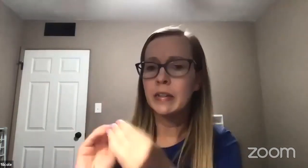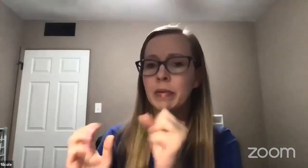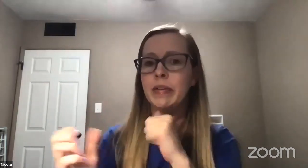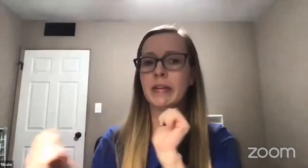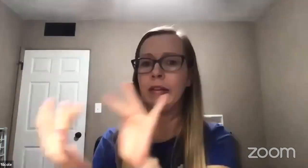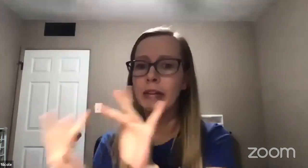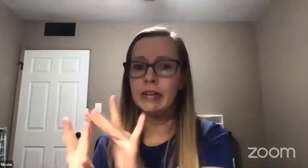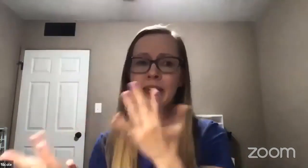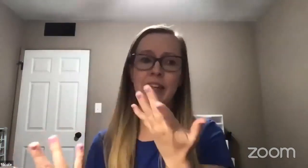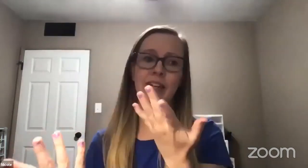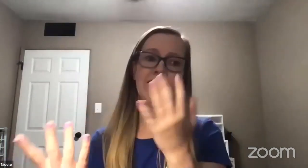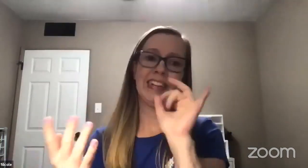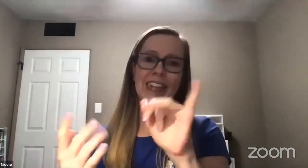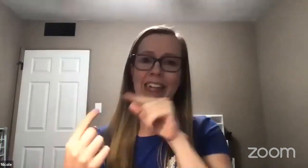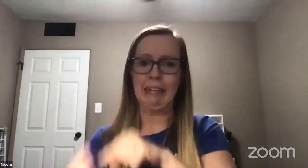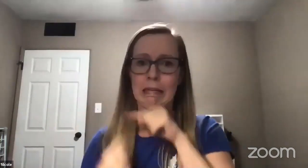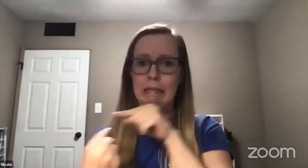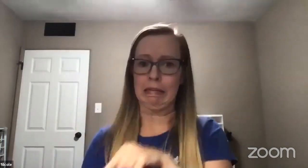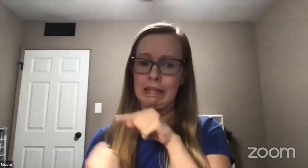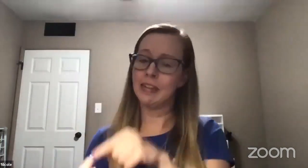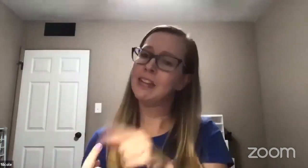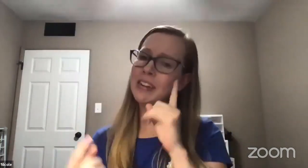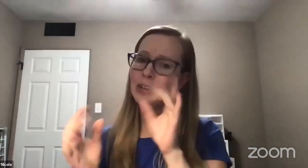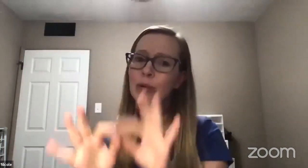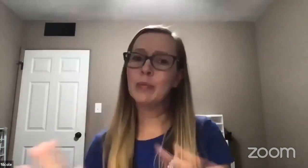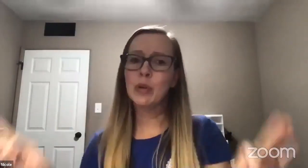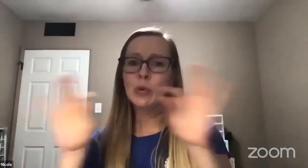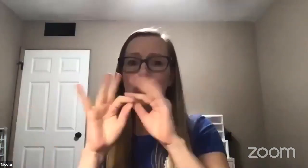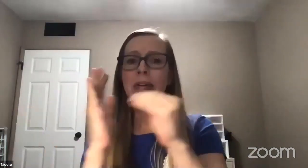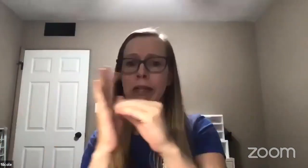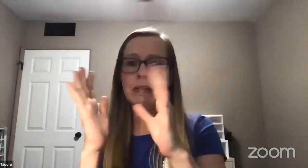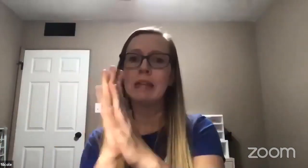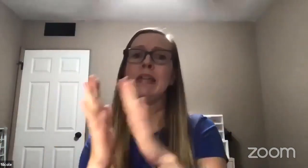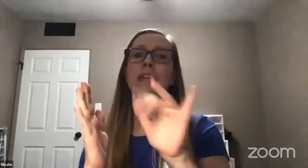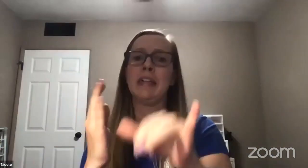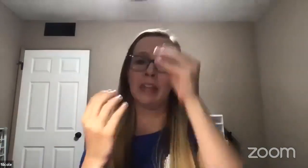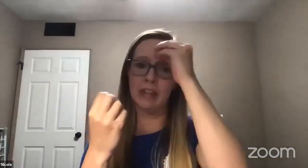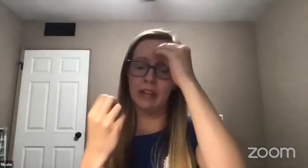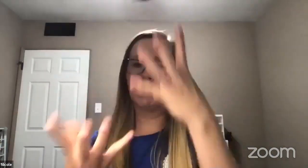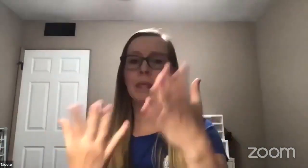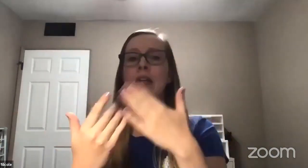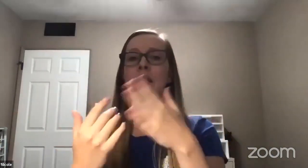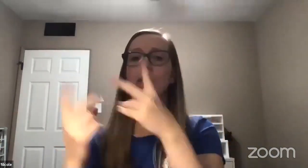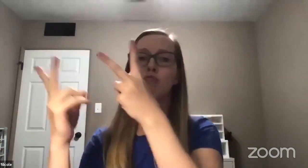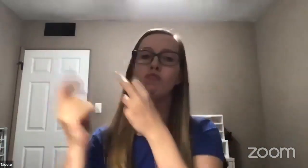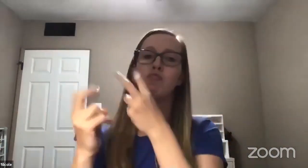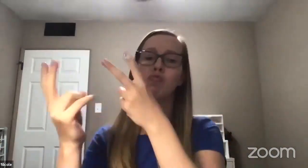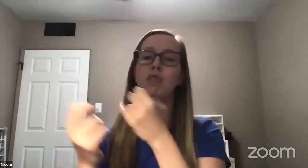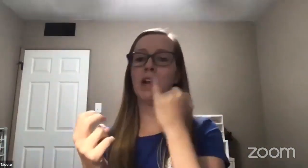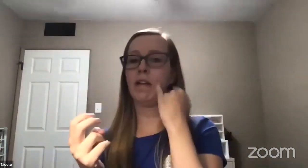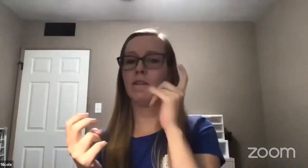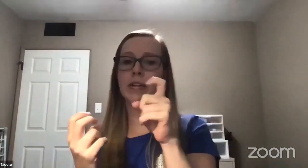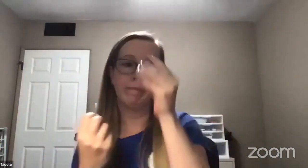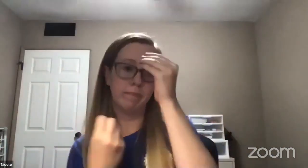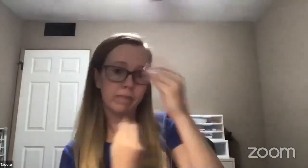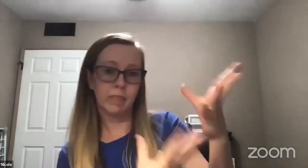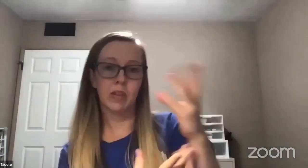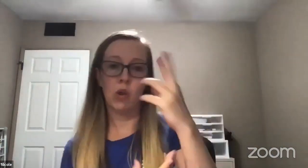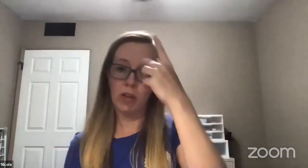can ask what his office number VP is, but I think it's important to really consider making that information more